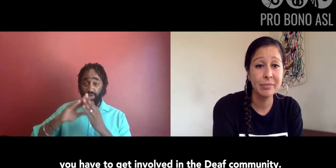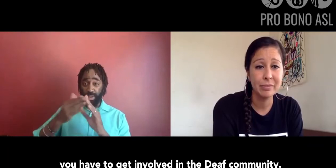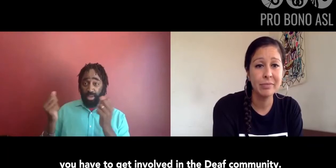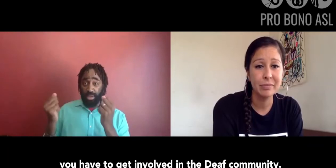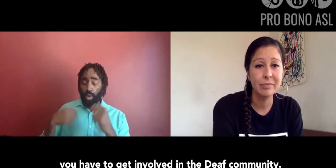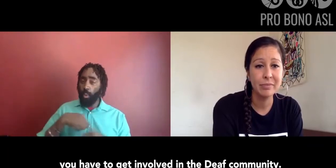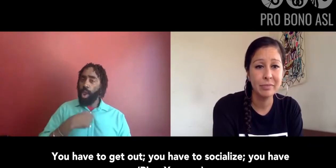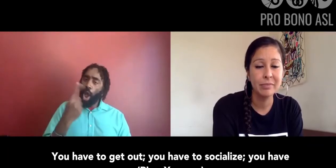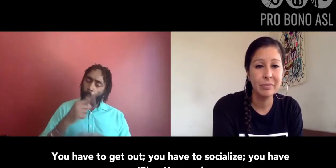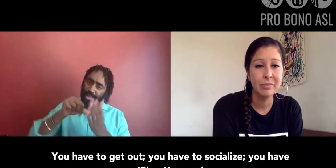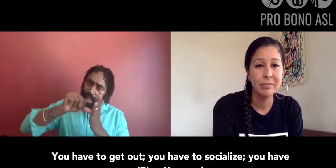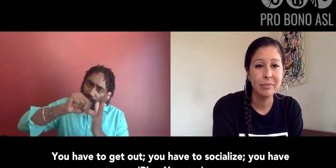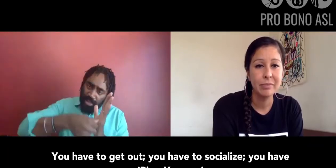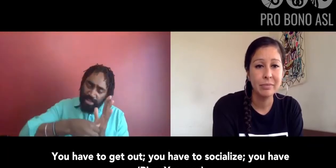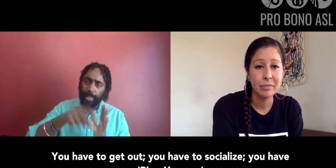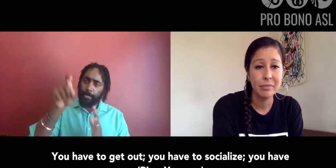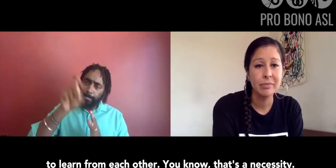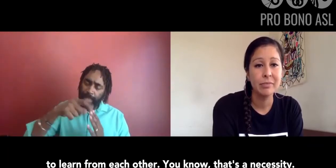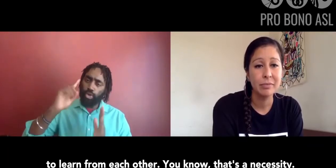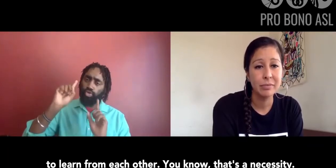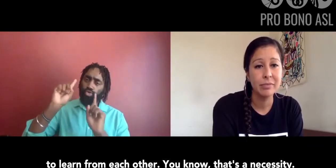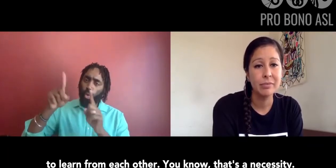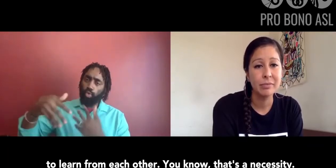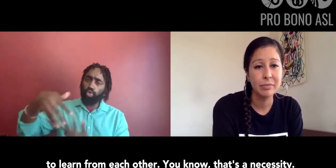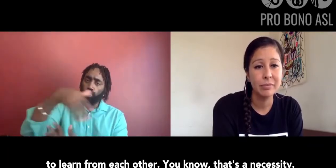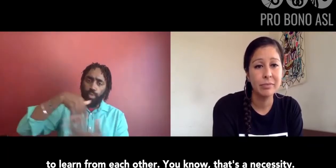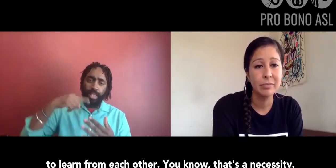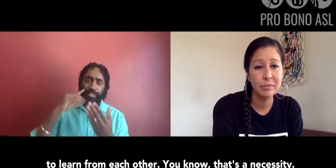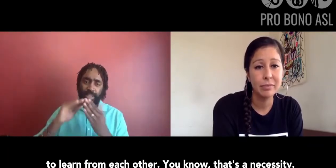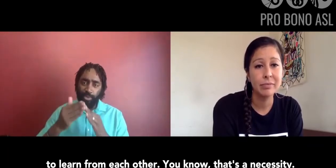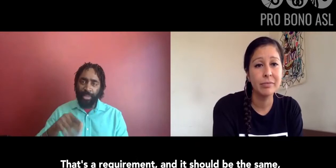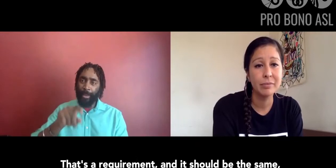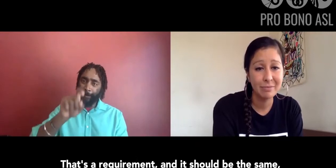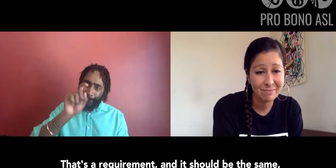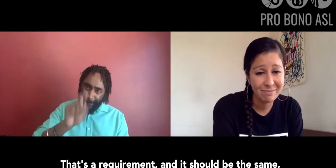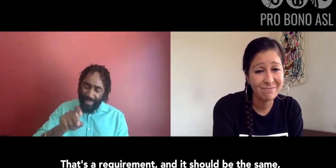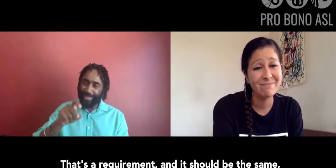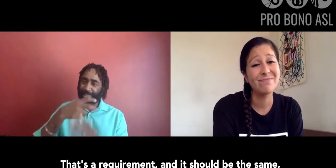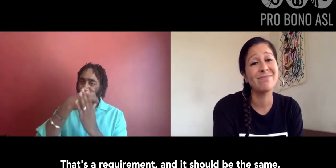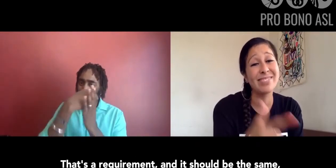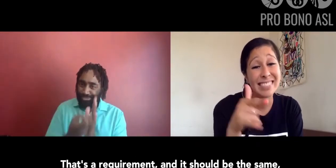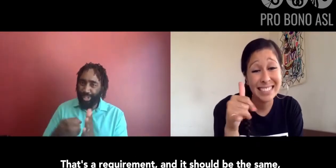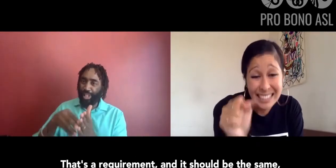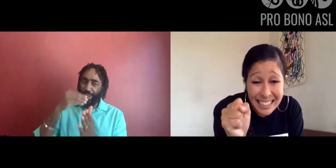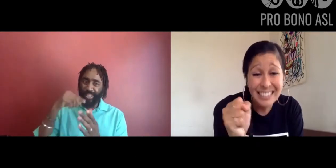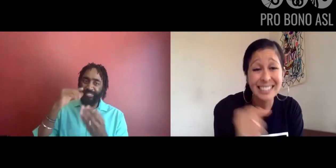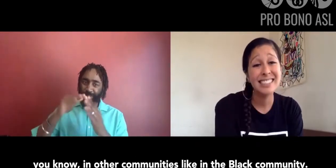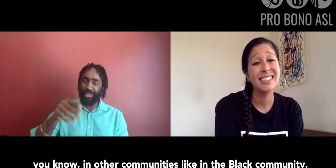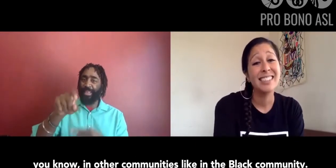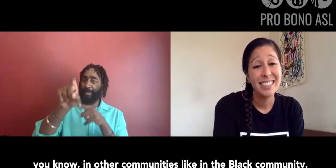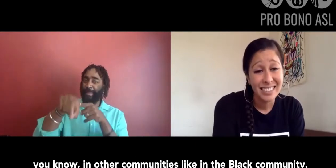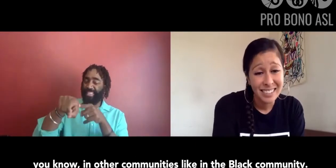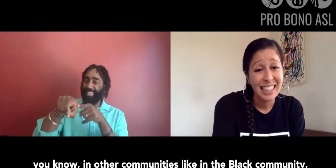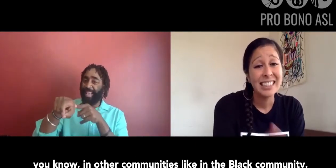have to get involved in the deaf community. You have to get out, and you have to socialize, and you have to learn from each other. That's a necessity, that's a requirement, and it should be the same,